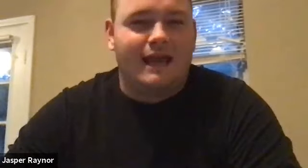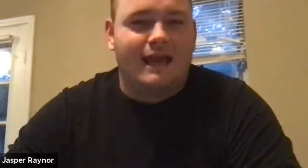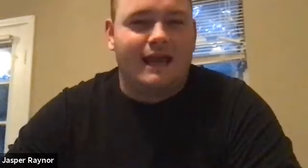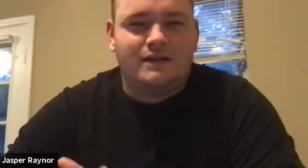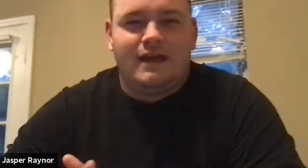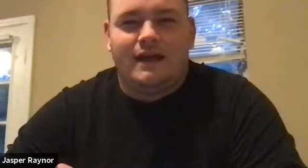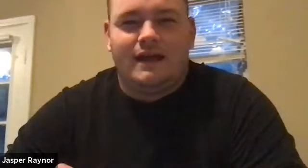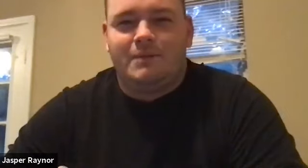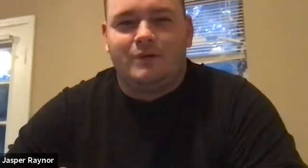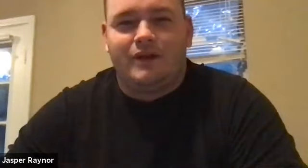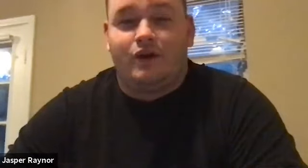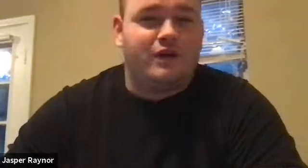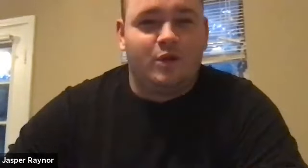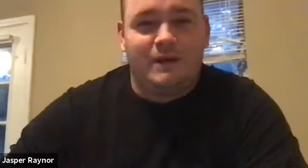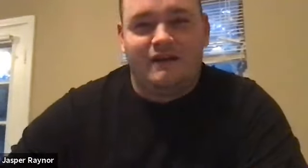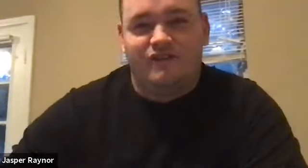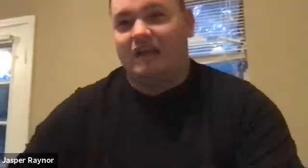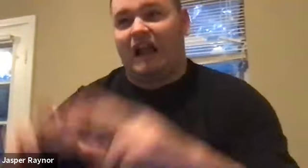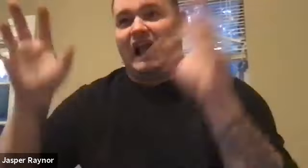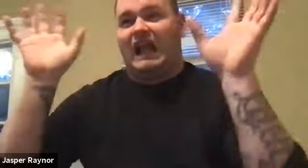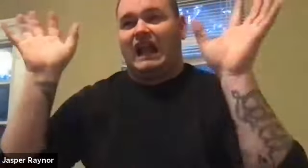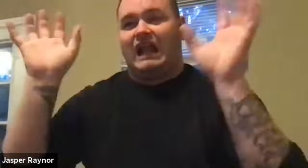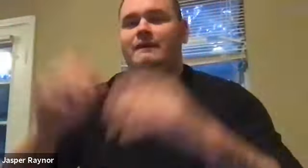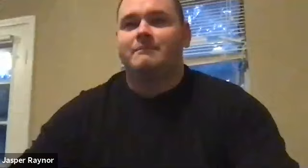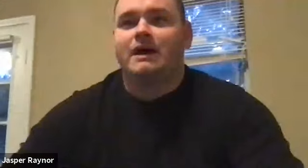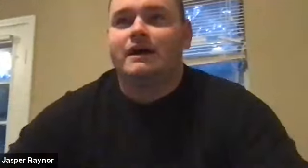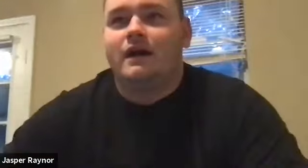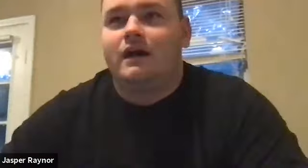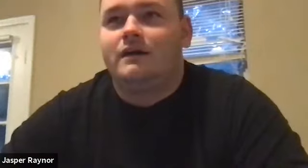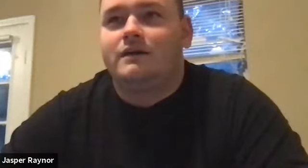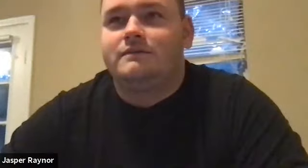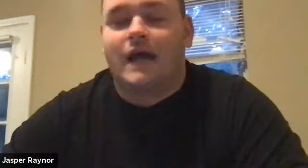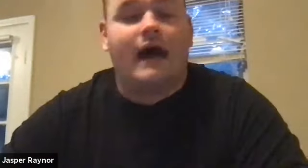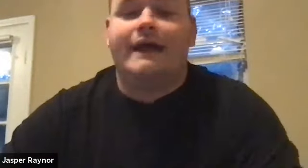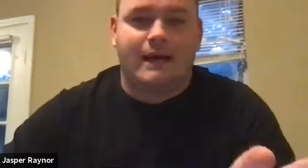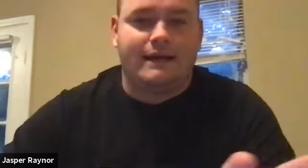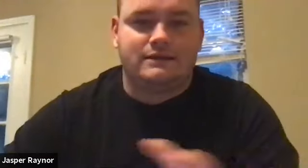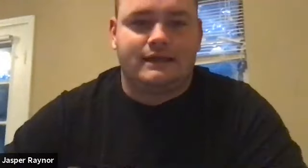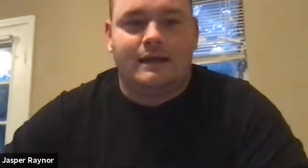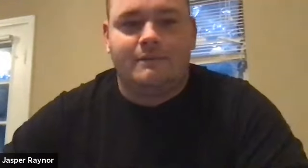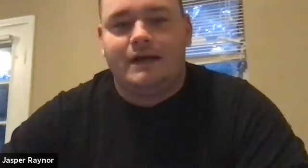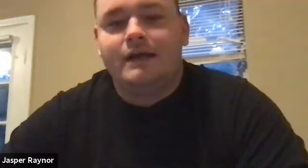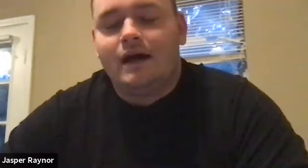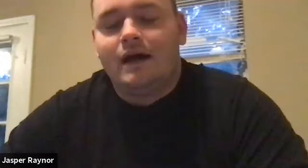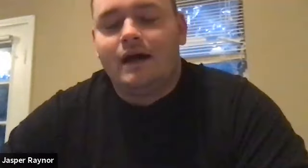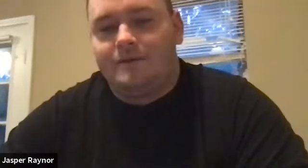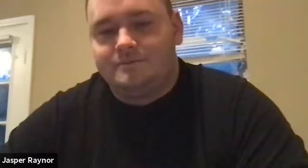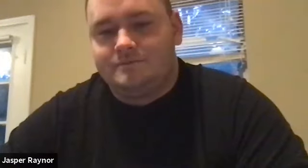WPF, and people that aren't WPF are like, but not everybody just like that. But